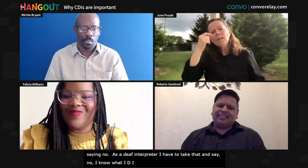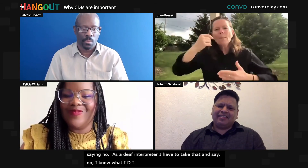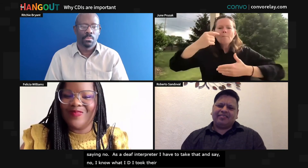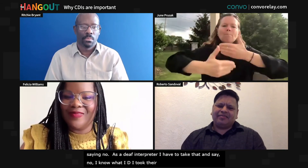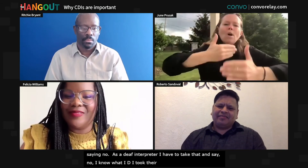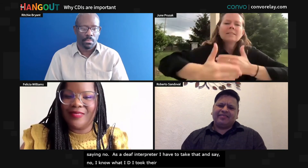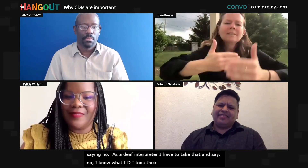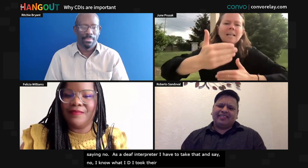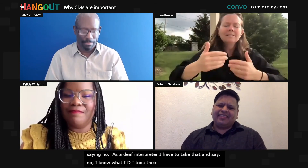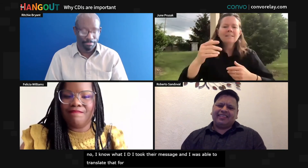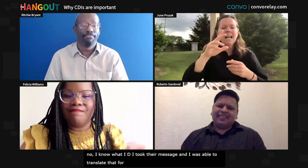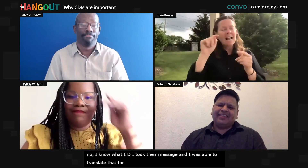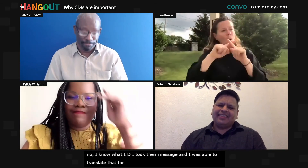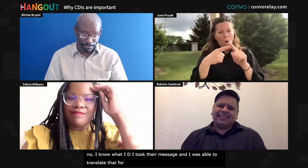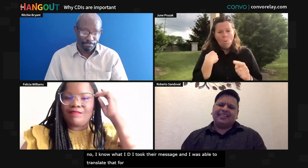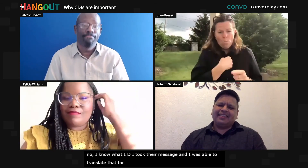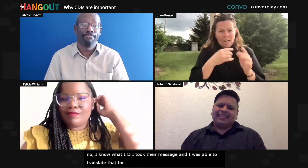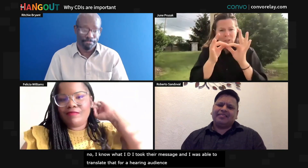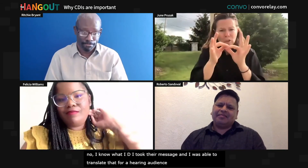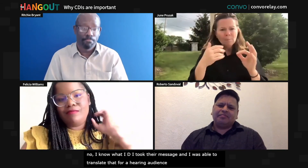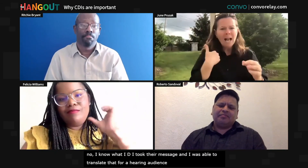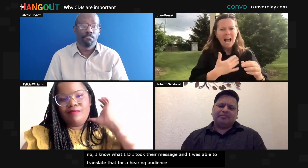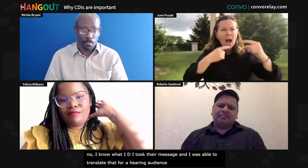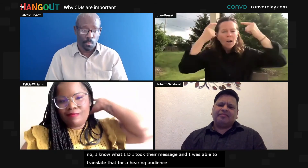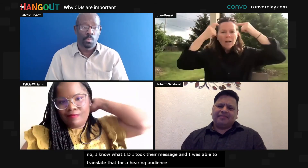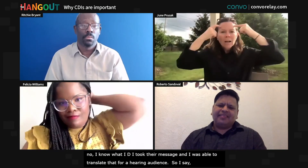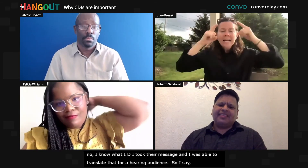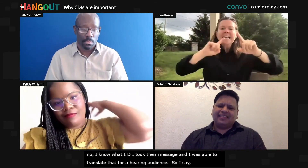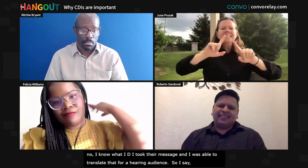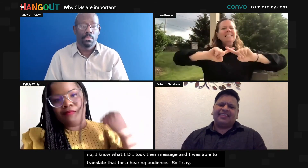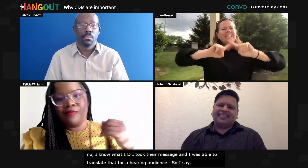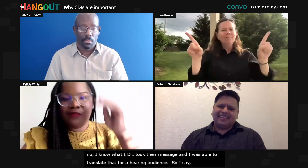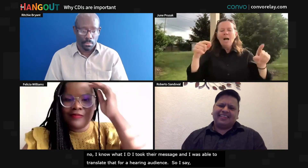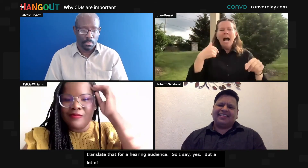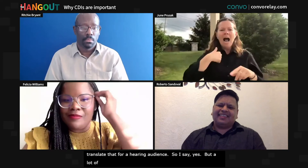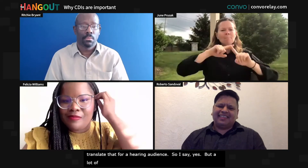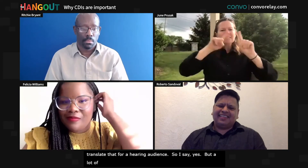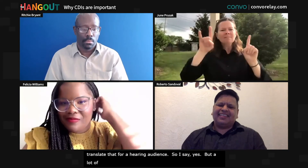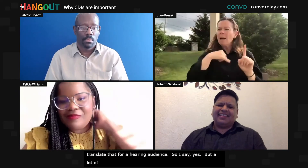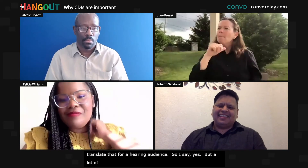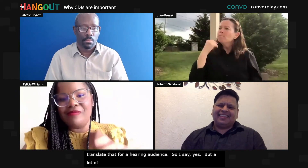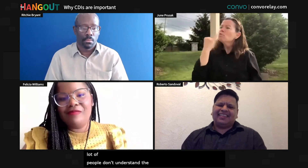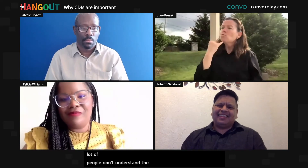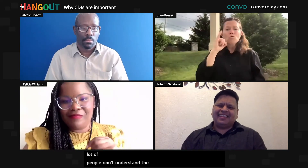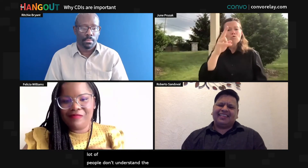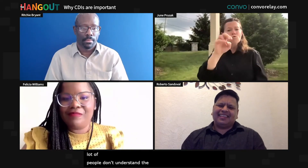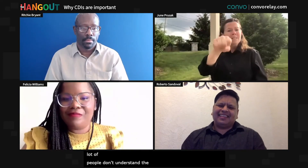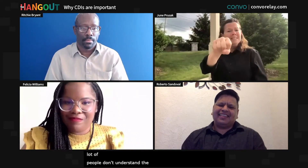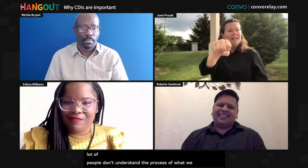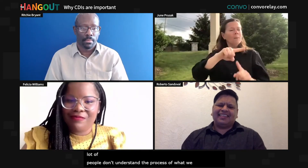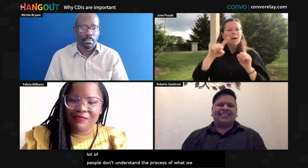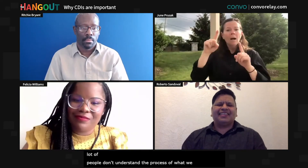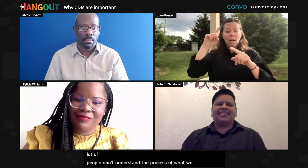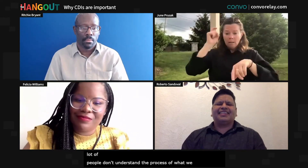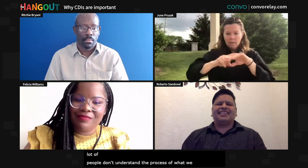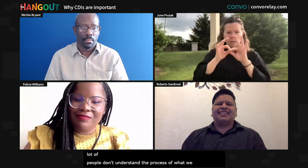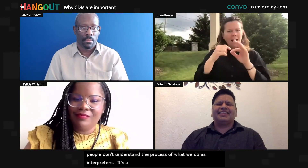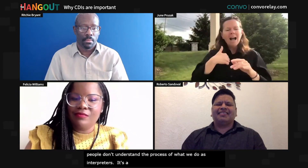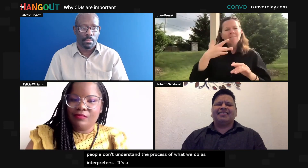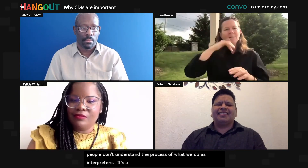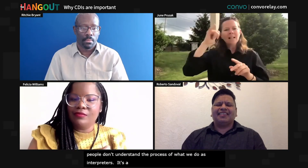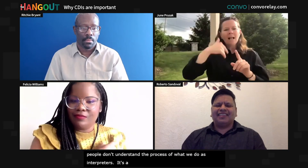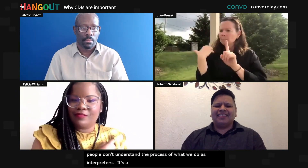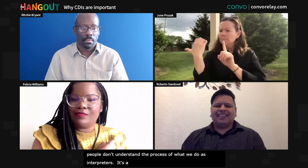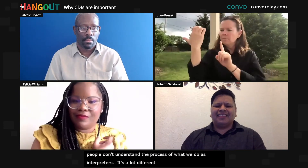hearing audience. So I say yes, but they don't. A lot of people don't understand the process of what we do as interpreters. It's a lot different in how we see the message.